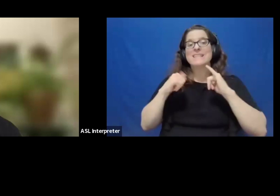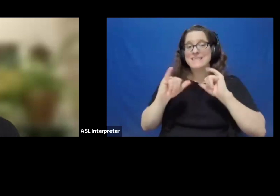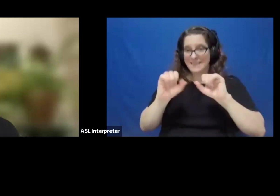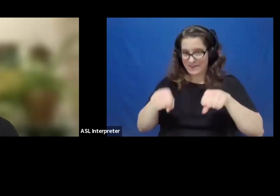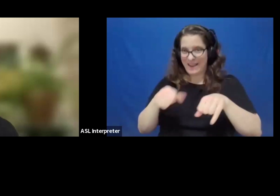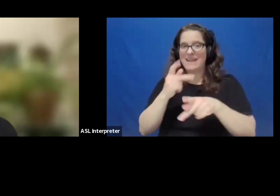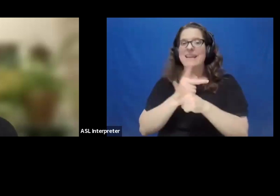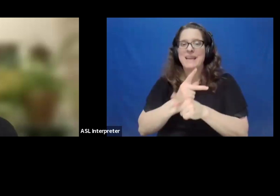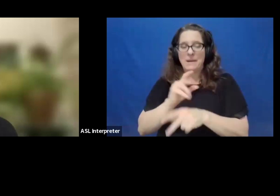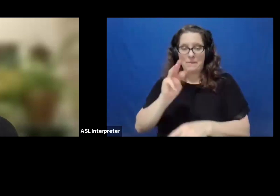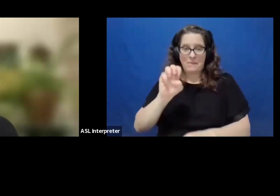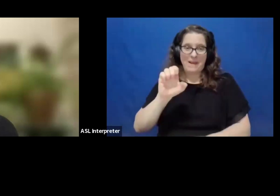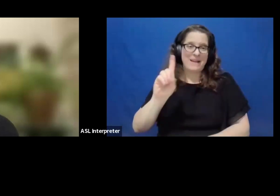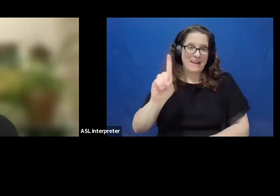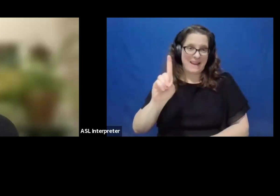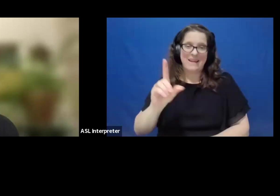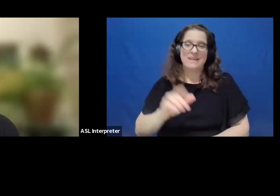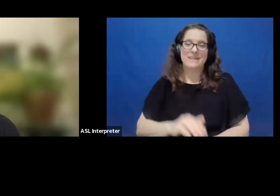that rule.